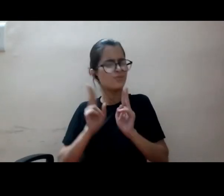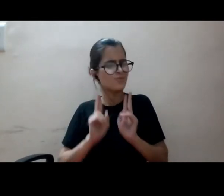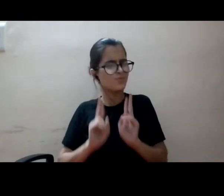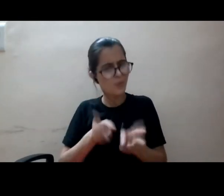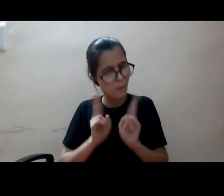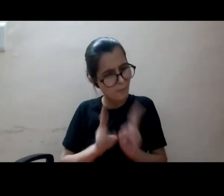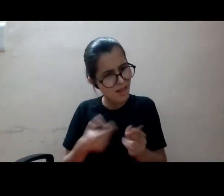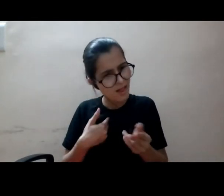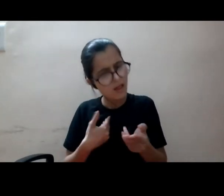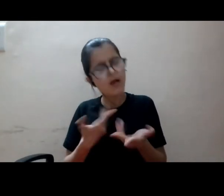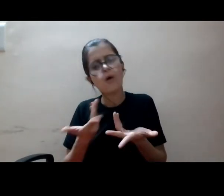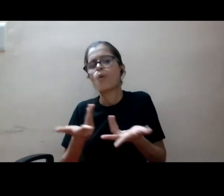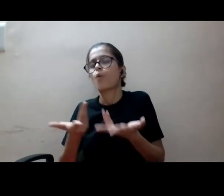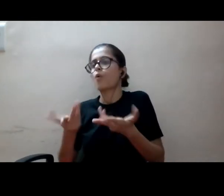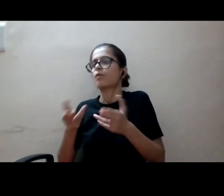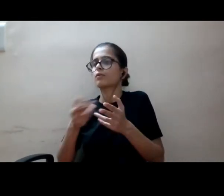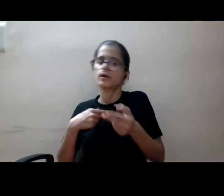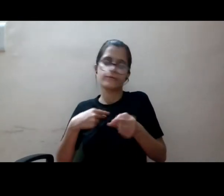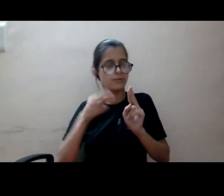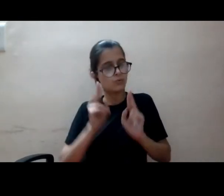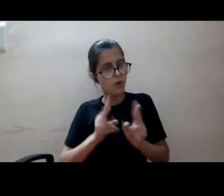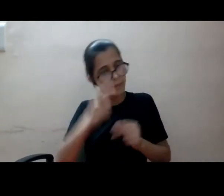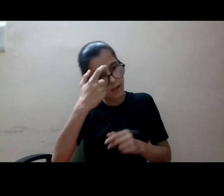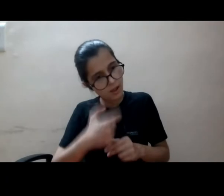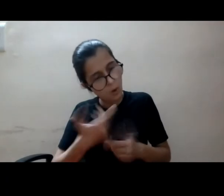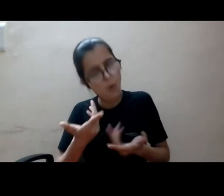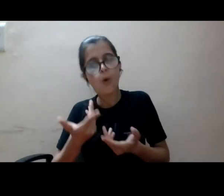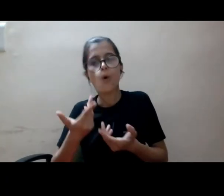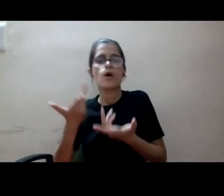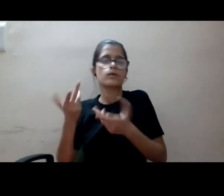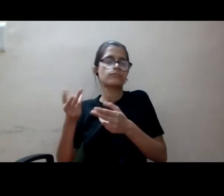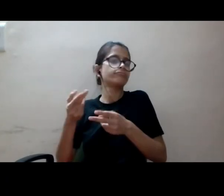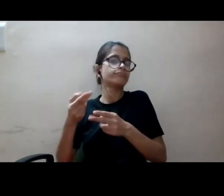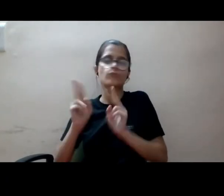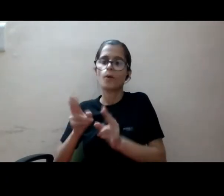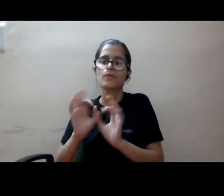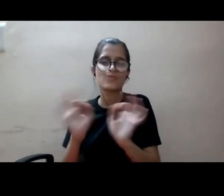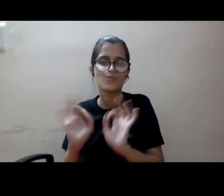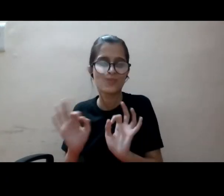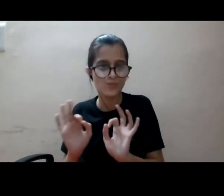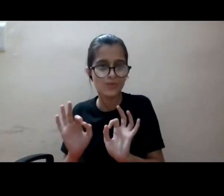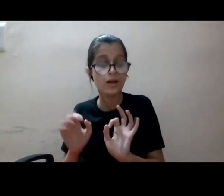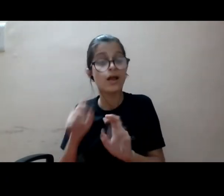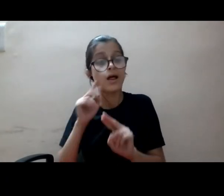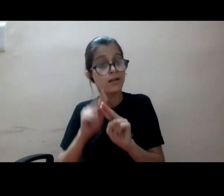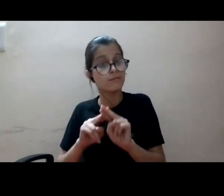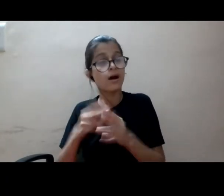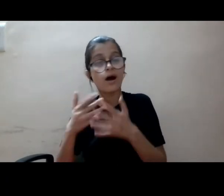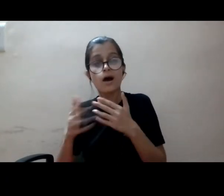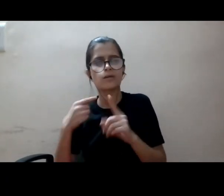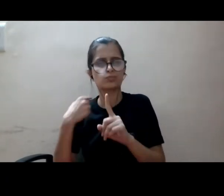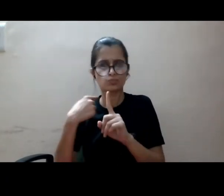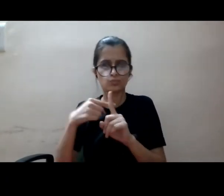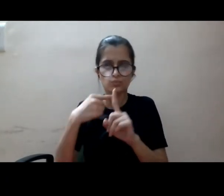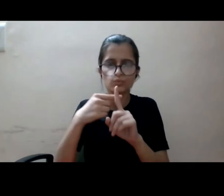either we are normalized or stigmatized. Okay, So is there any good normality and